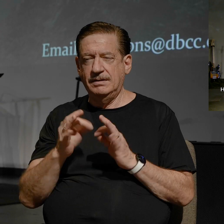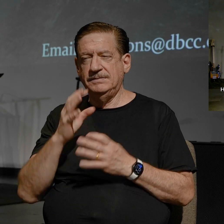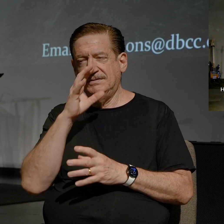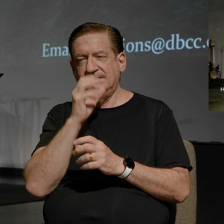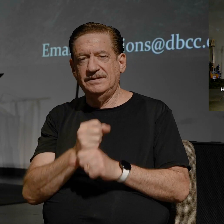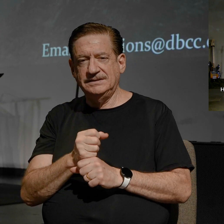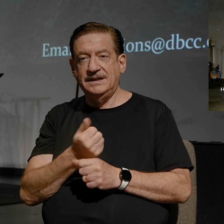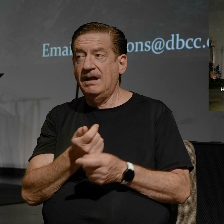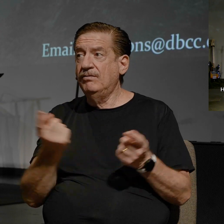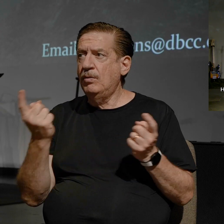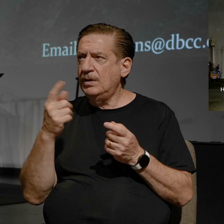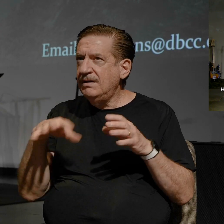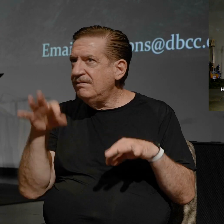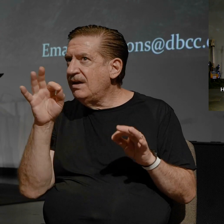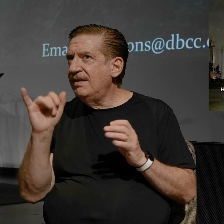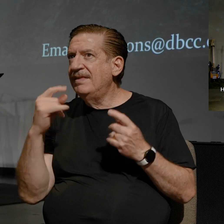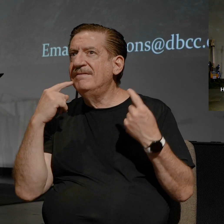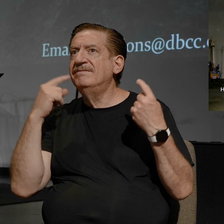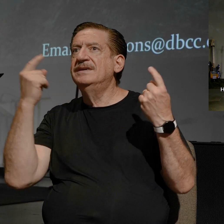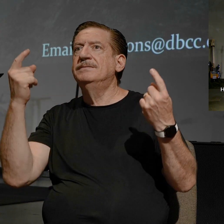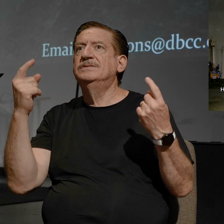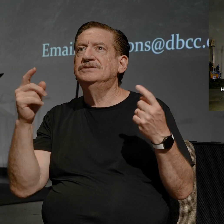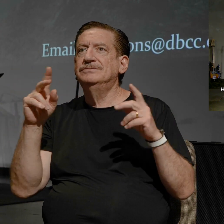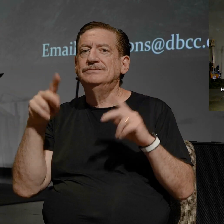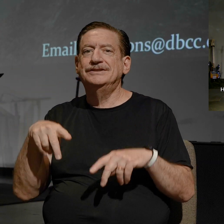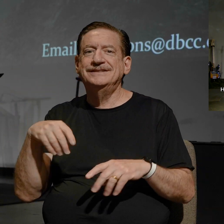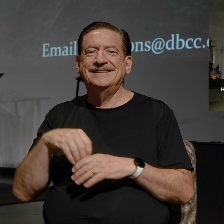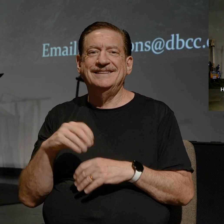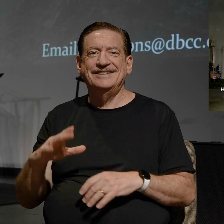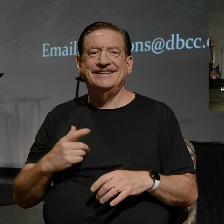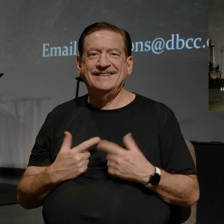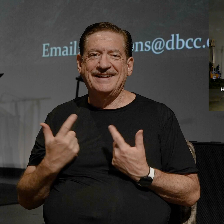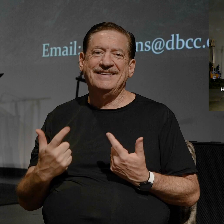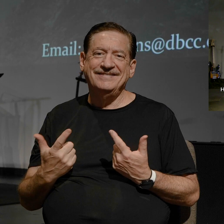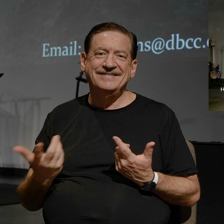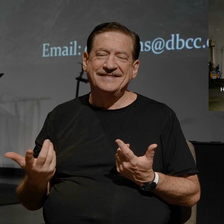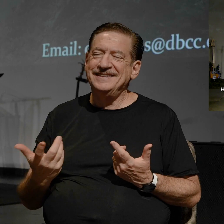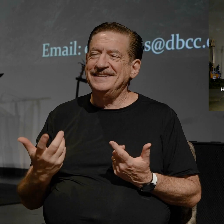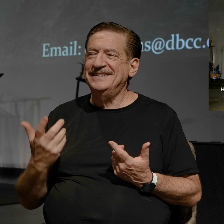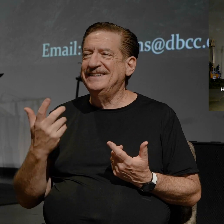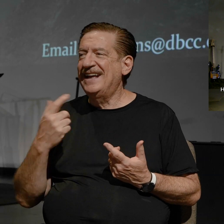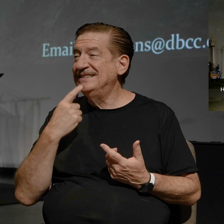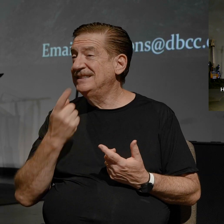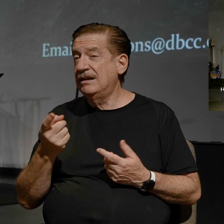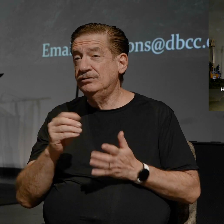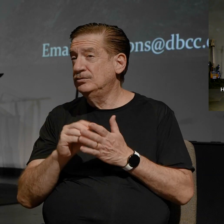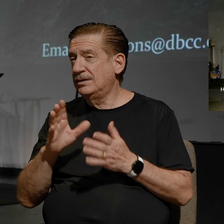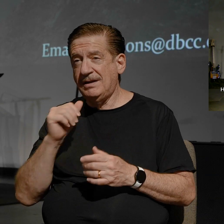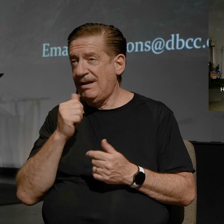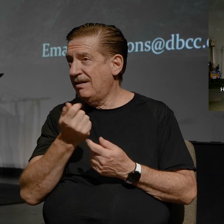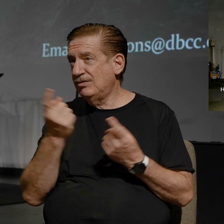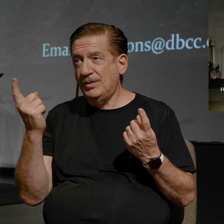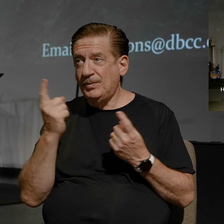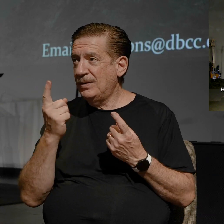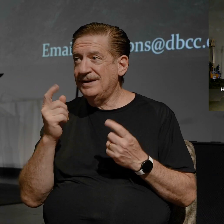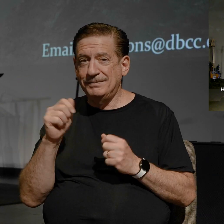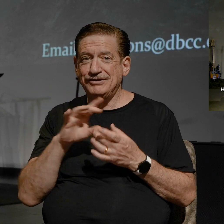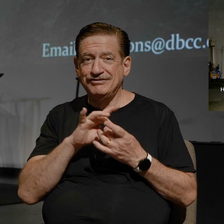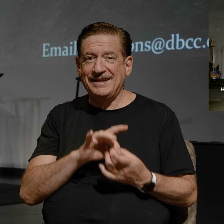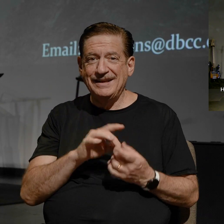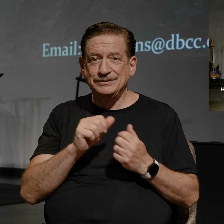how everyone wants to try to find that famous person in their life. Like I often would tell students, not everyone can be related to Abraham